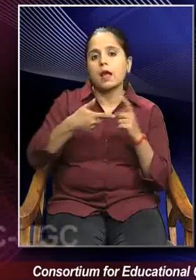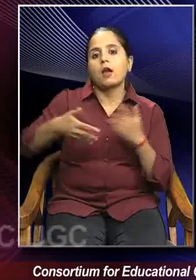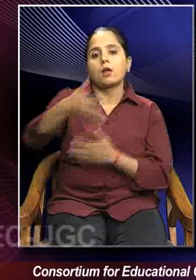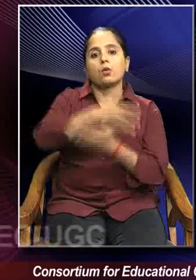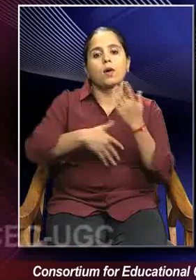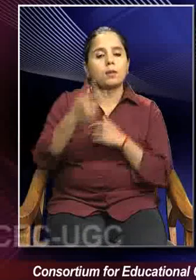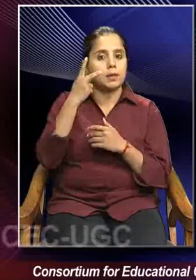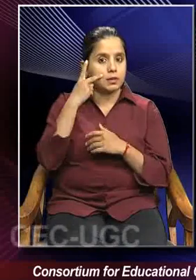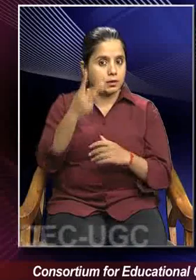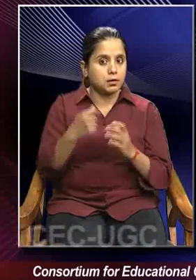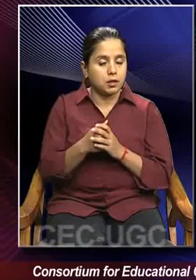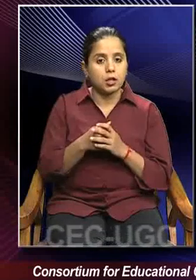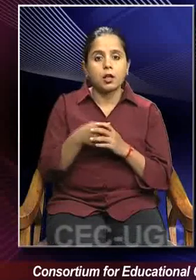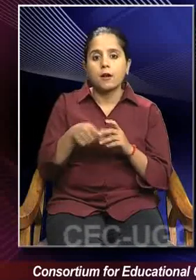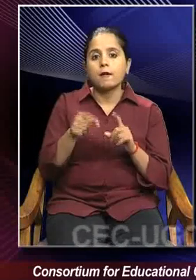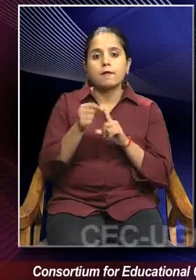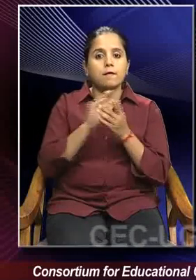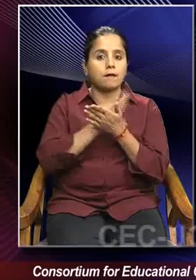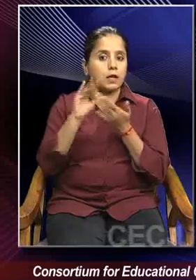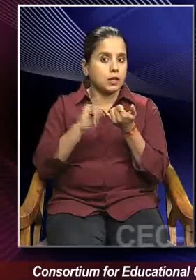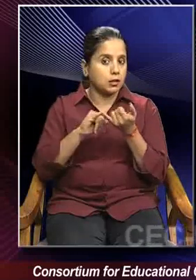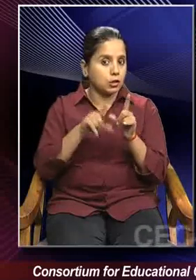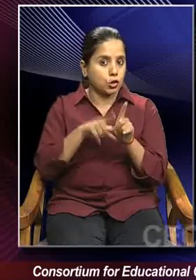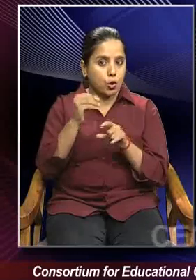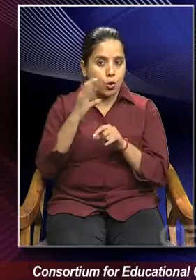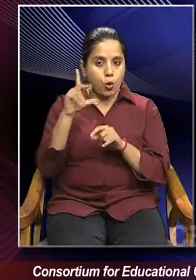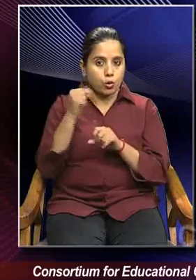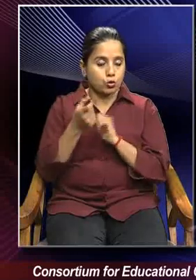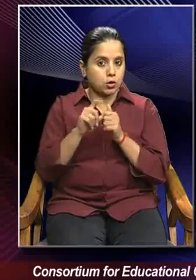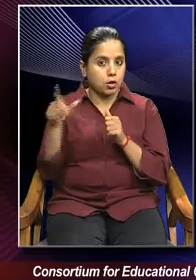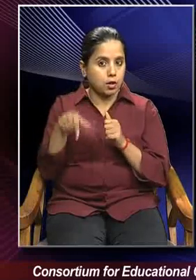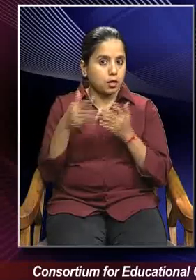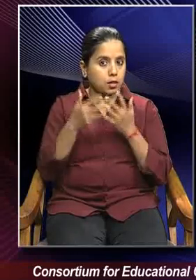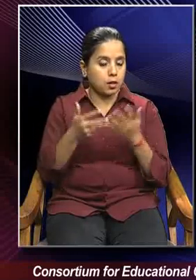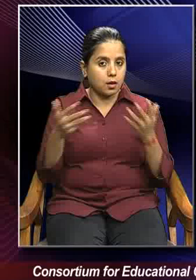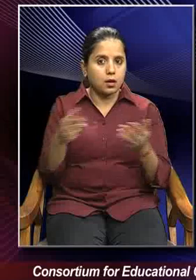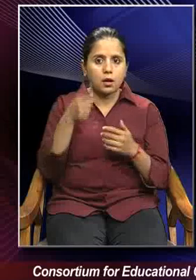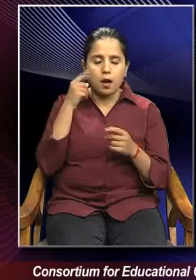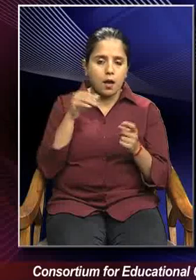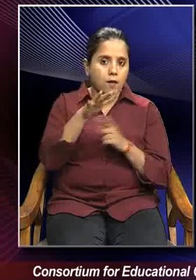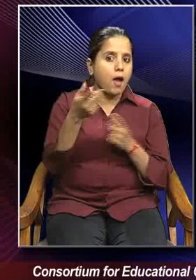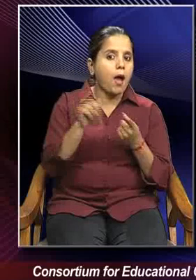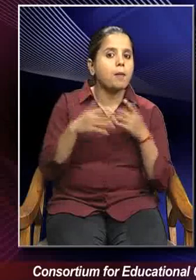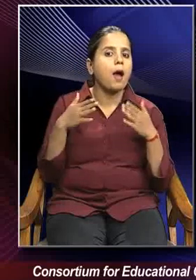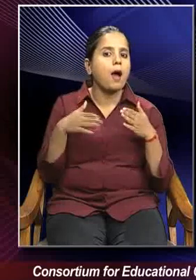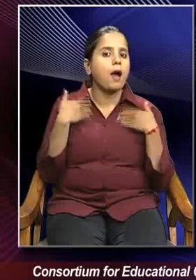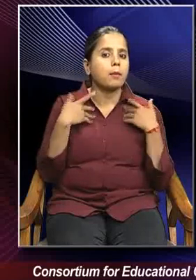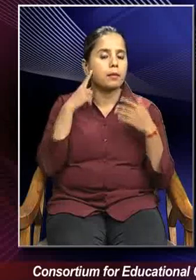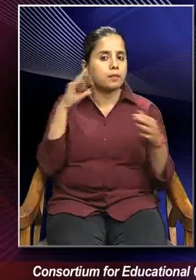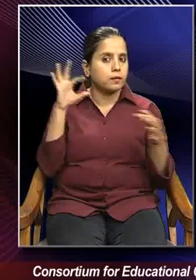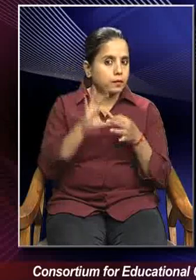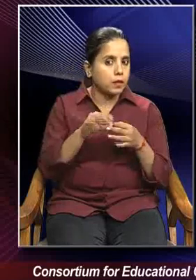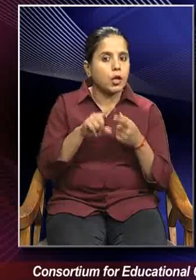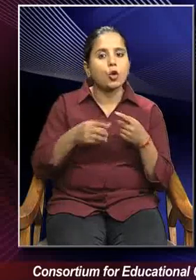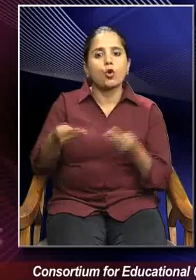environmental, physiological elements that affect happiness in addition to